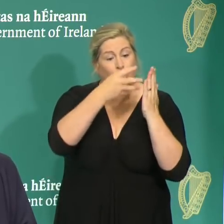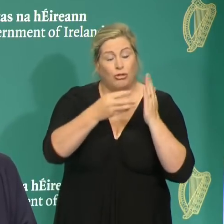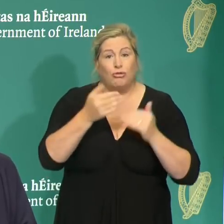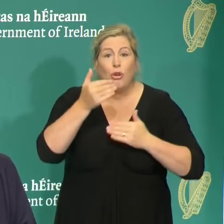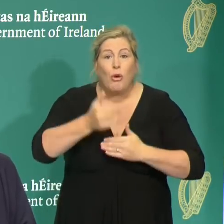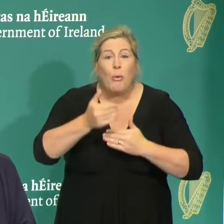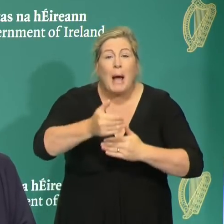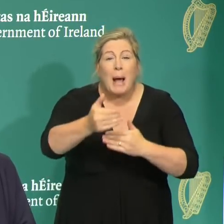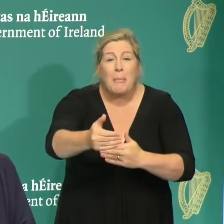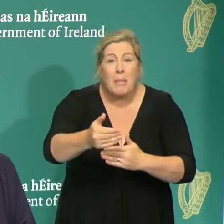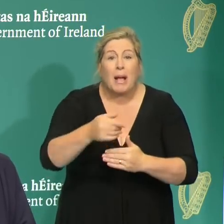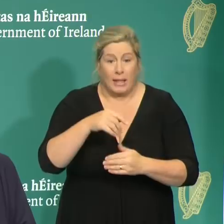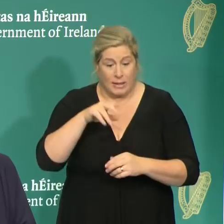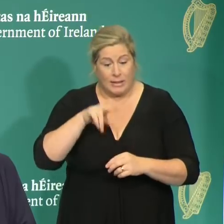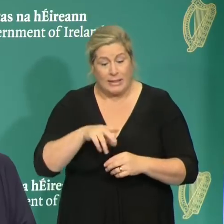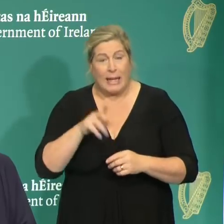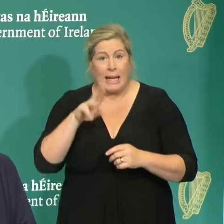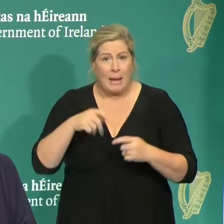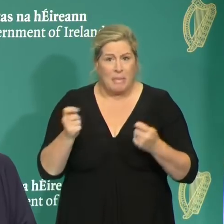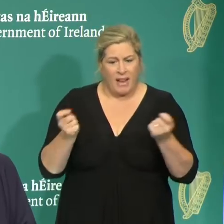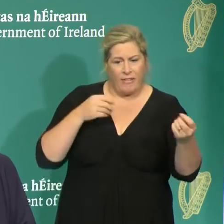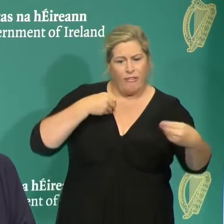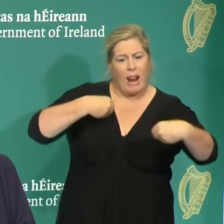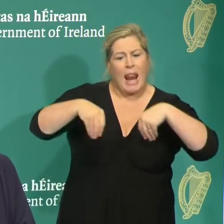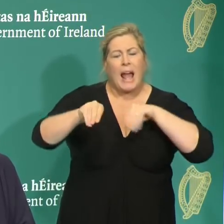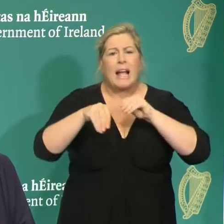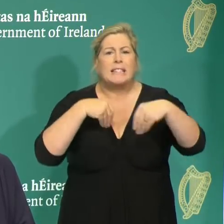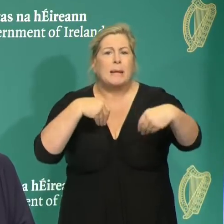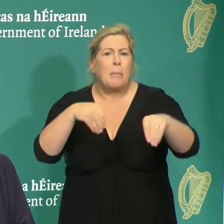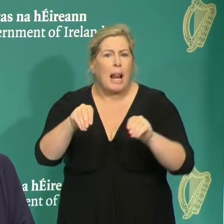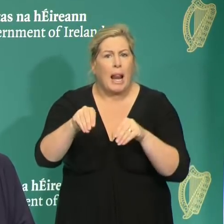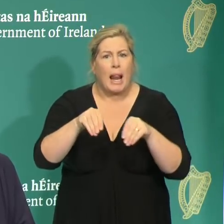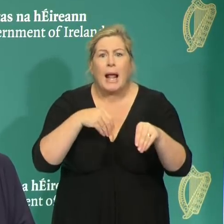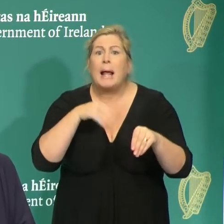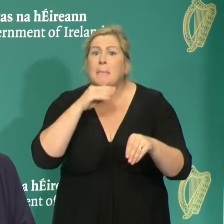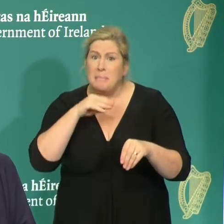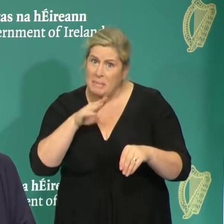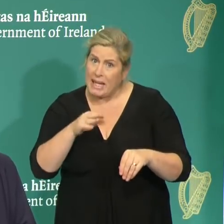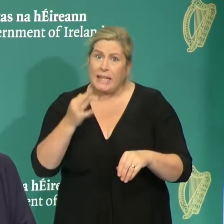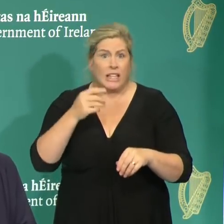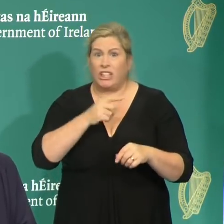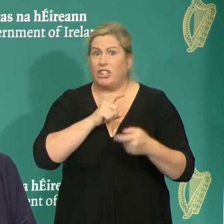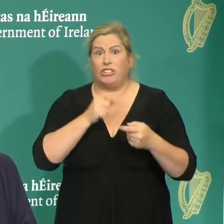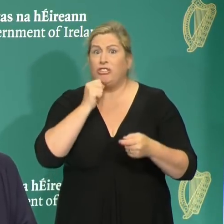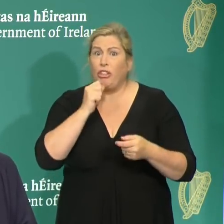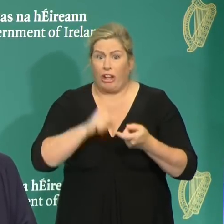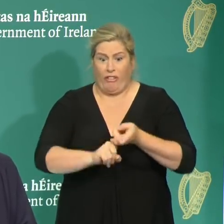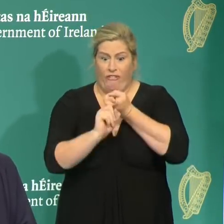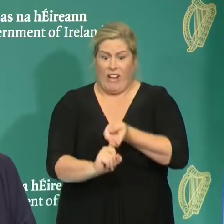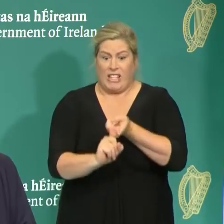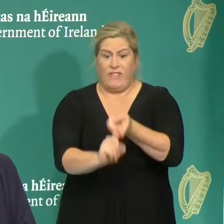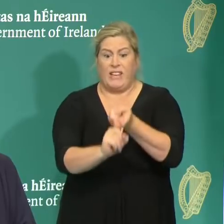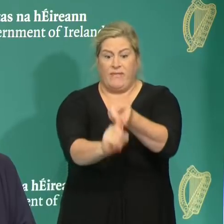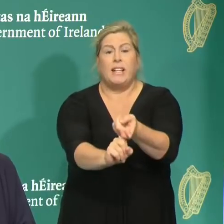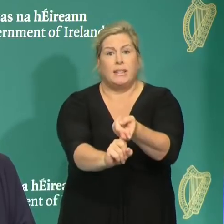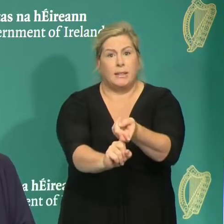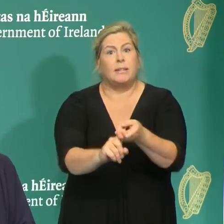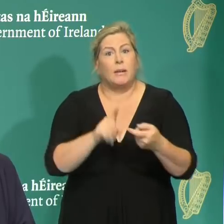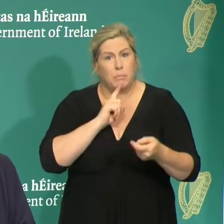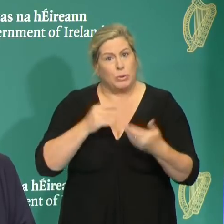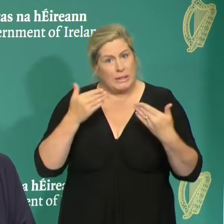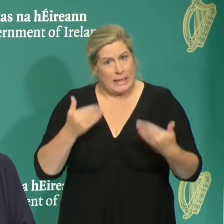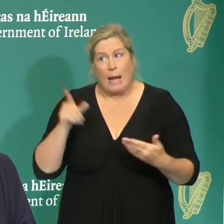be agile so that we can respond in real time to changes in the situation. That is what the government have done